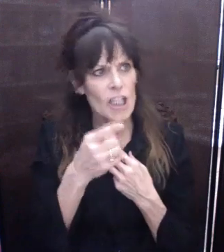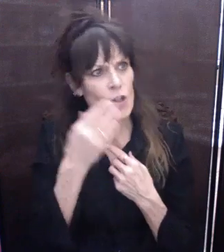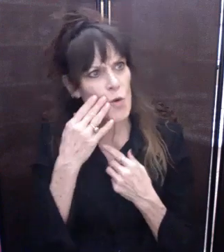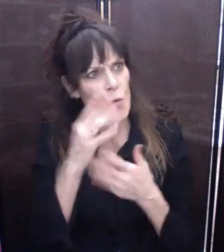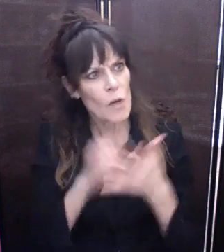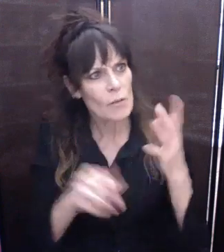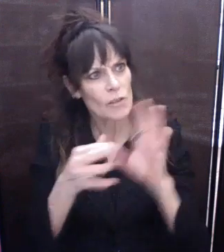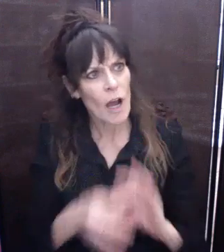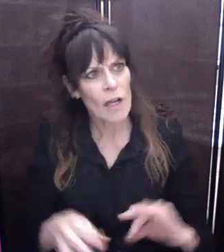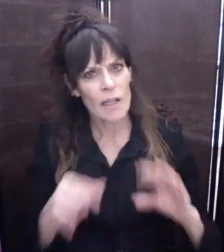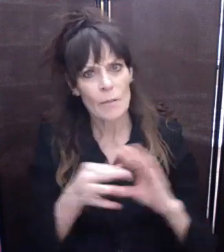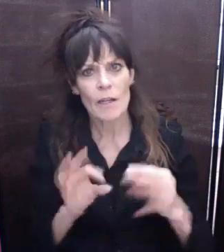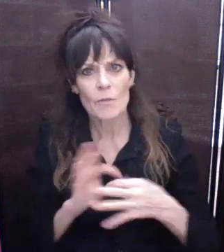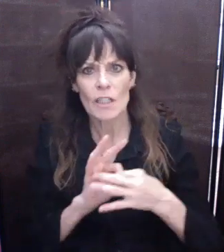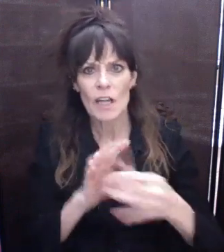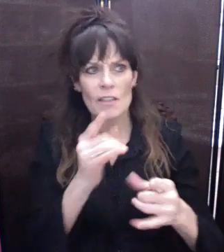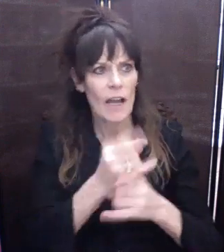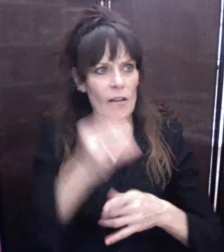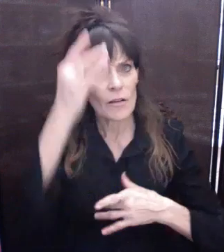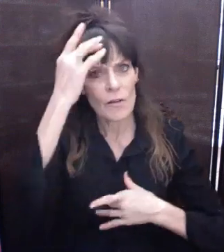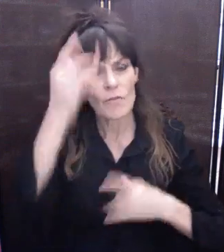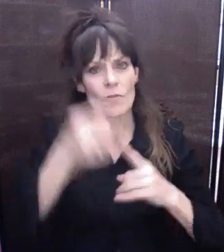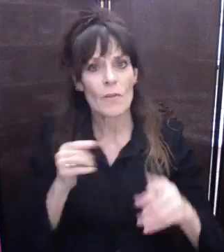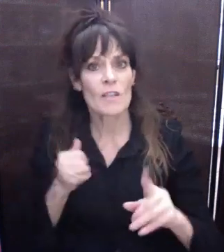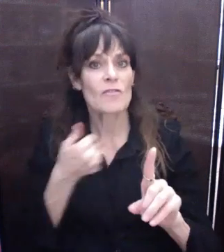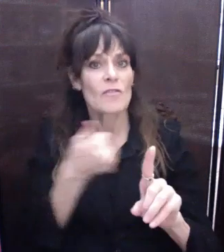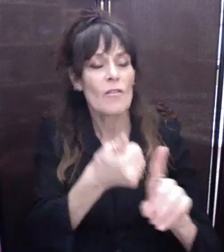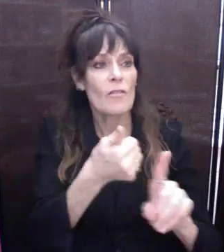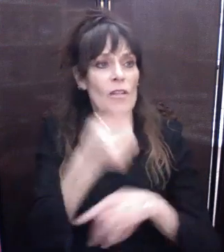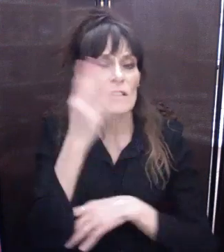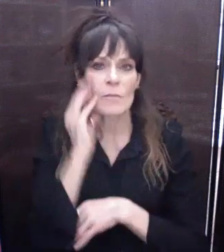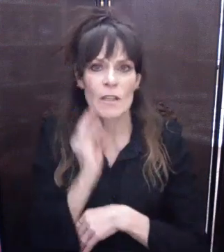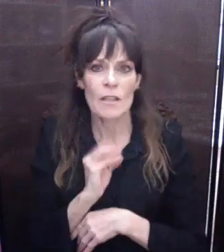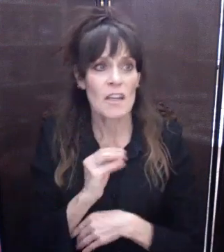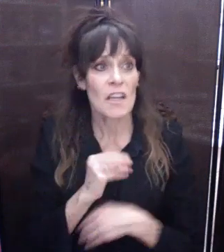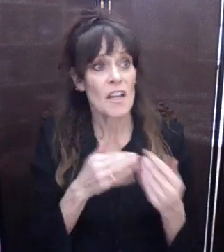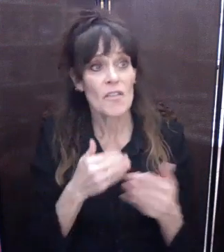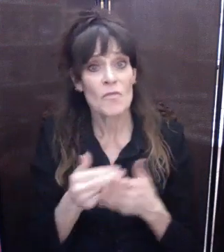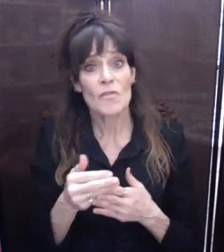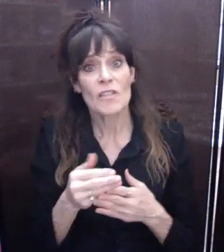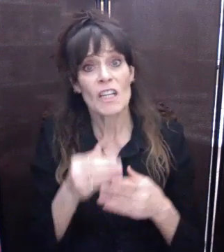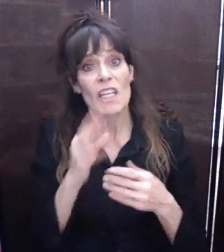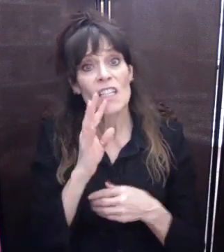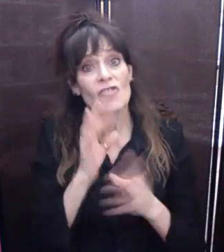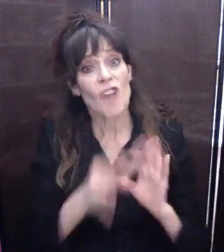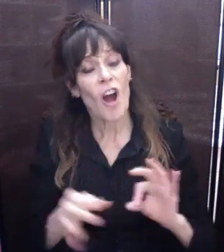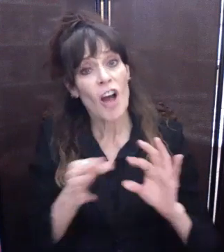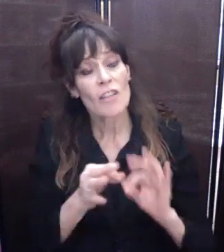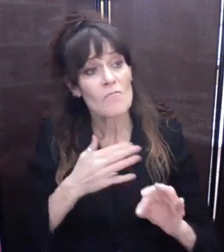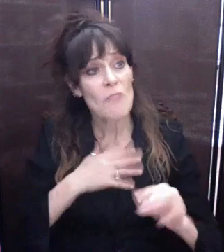to alcoholism from actual experience. In other words, he talked my language. He knew all the answers, and certainly not